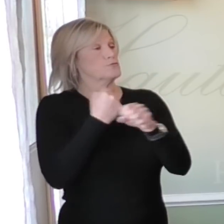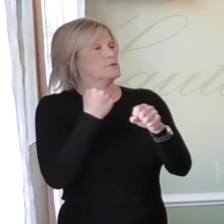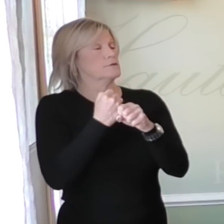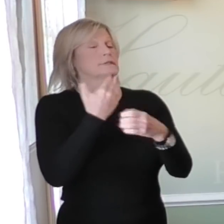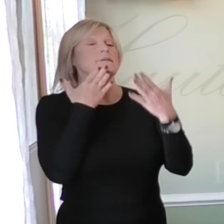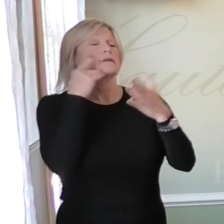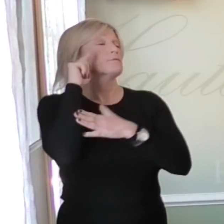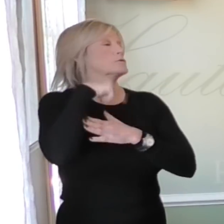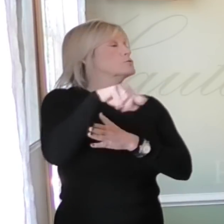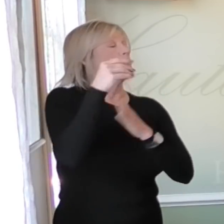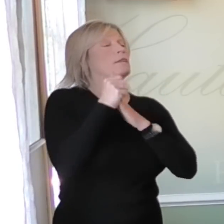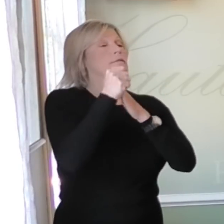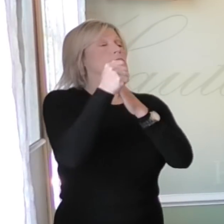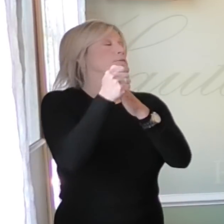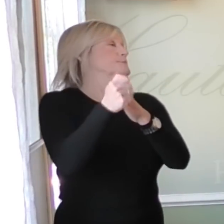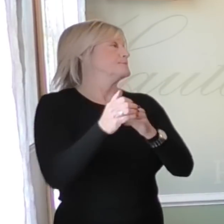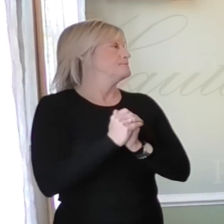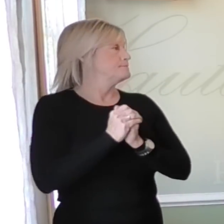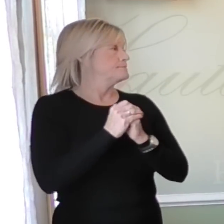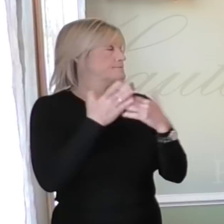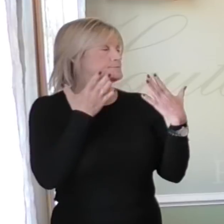leadership.